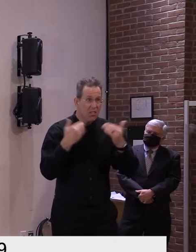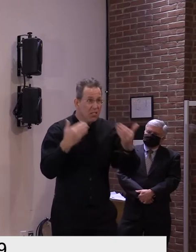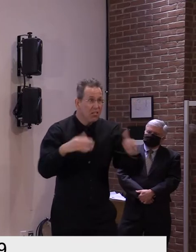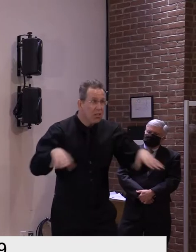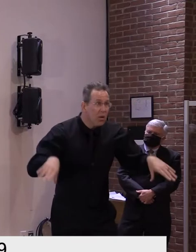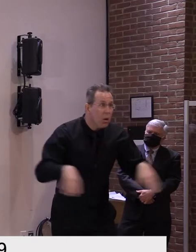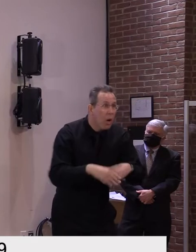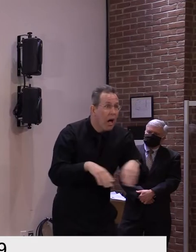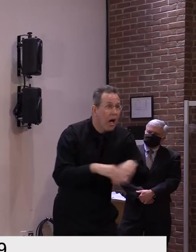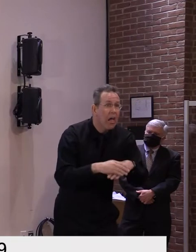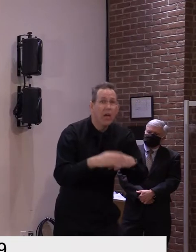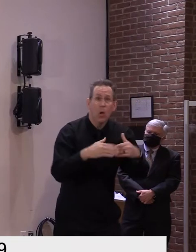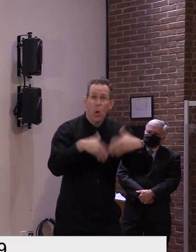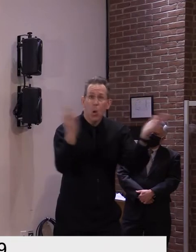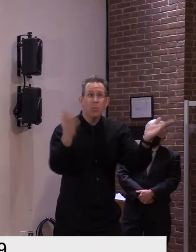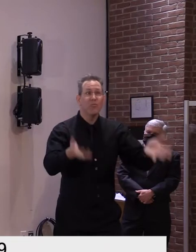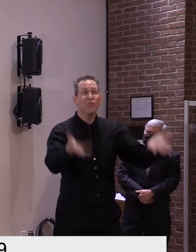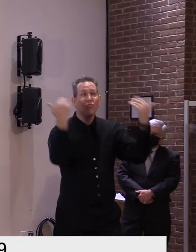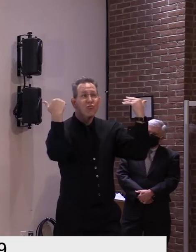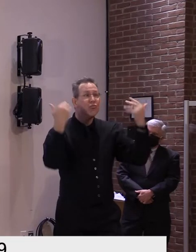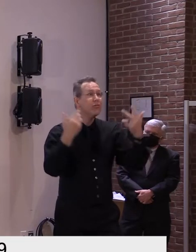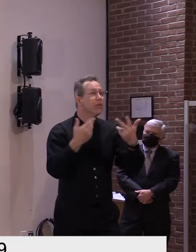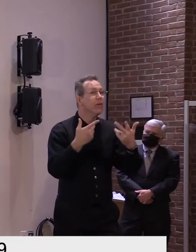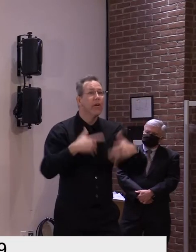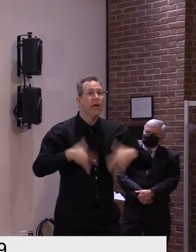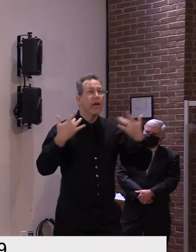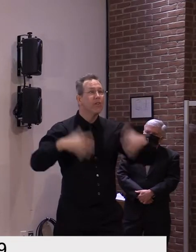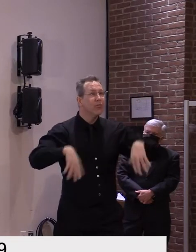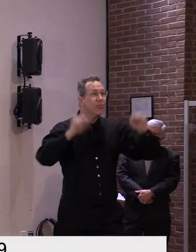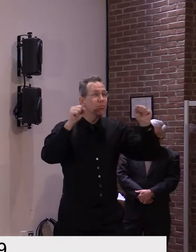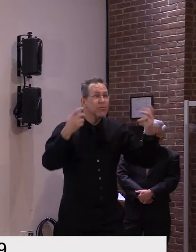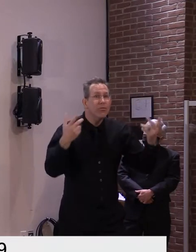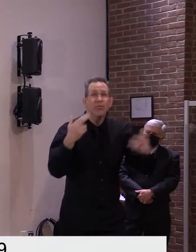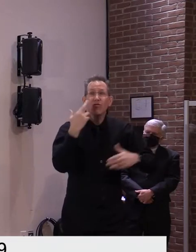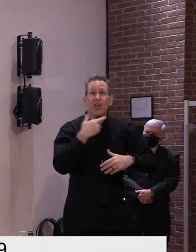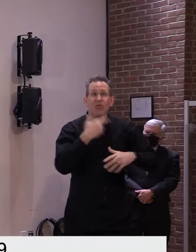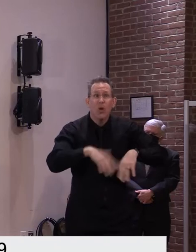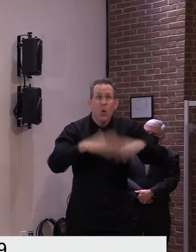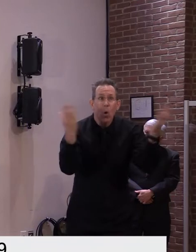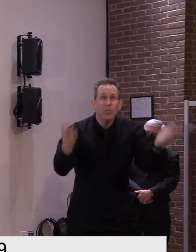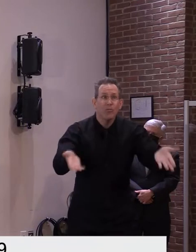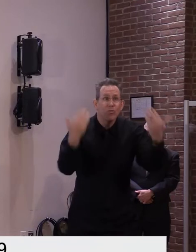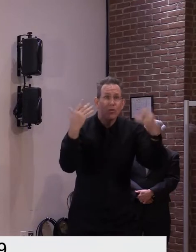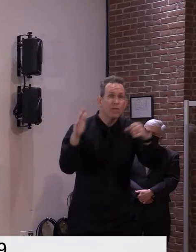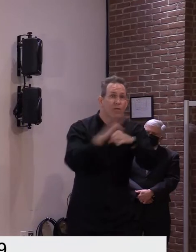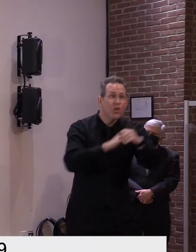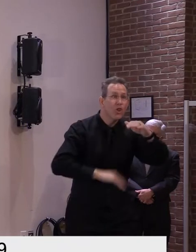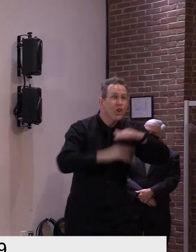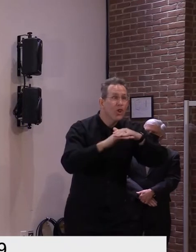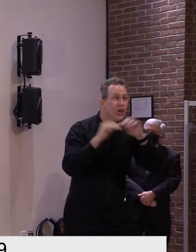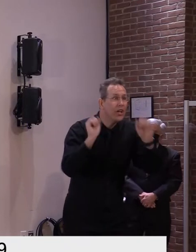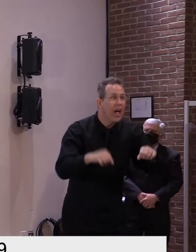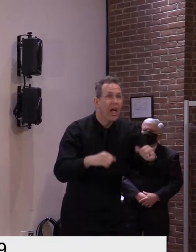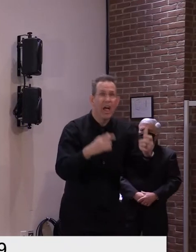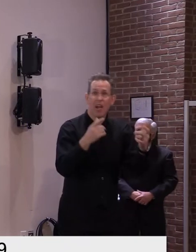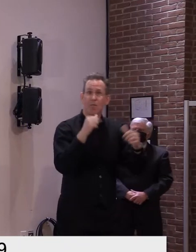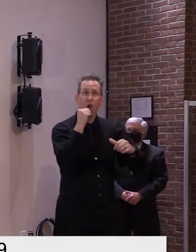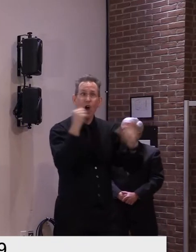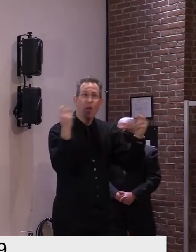vision for July 4th, as long as the supply continues of vaccines. Yeah, because I recognize that my definition of normal and yours might